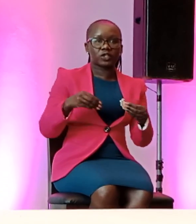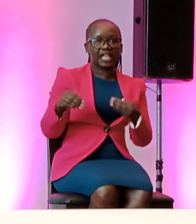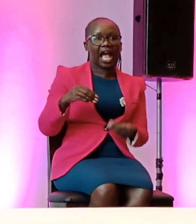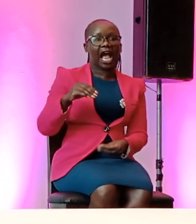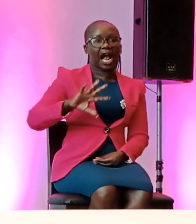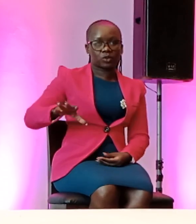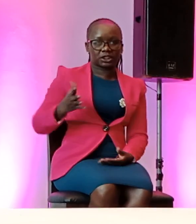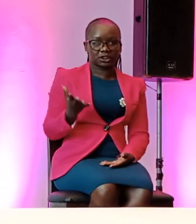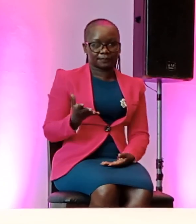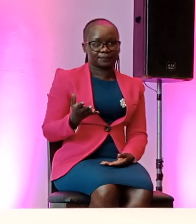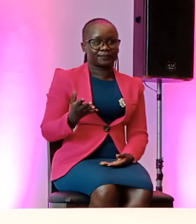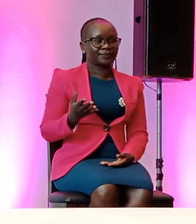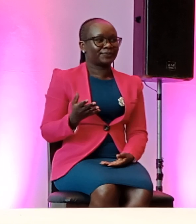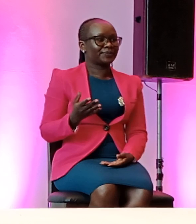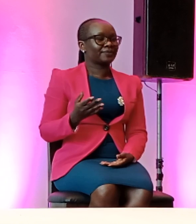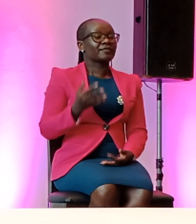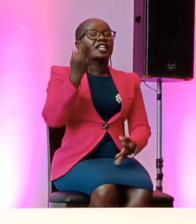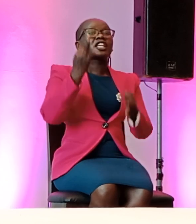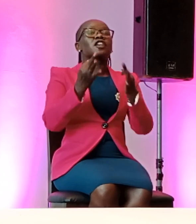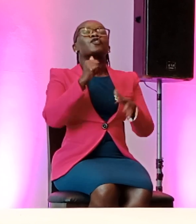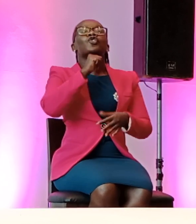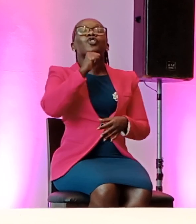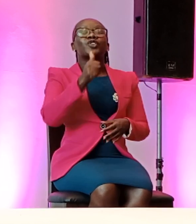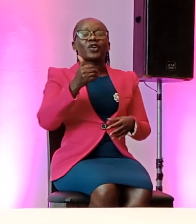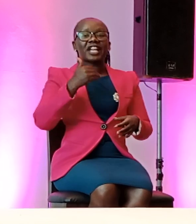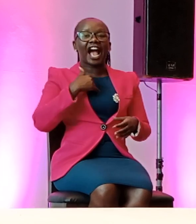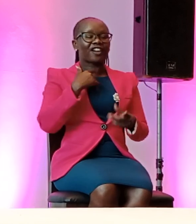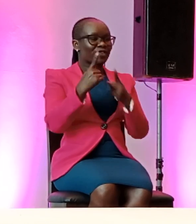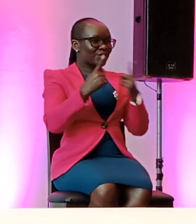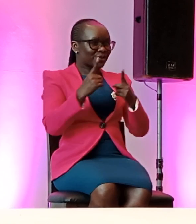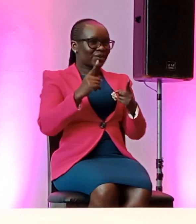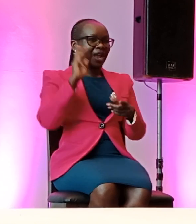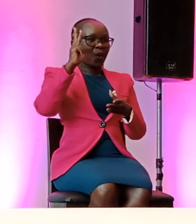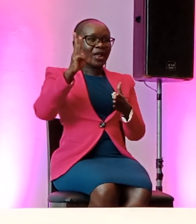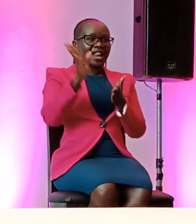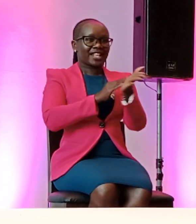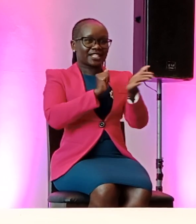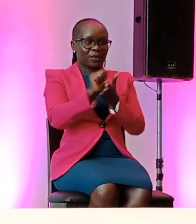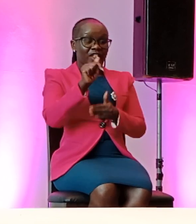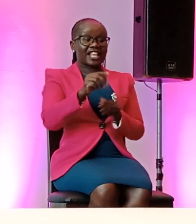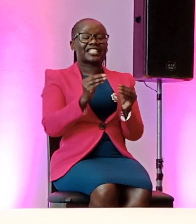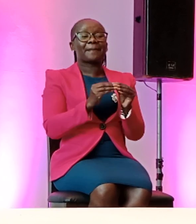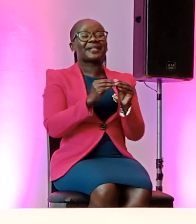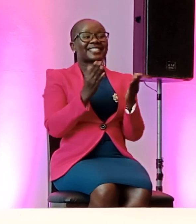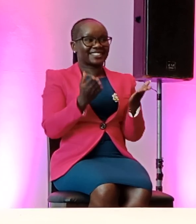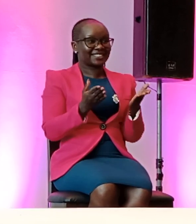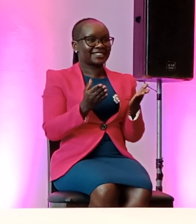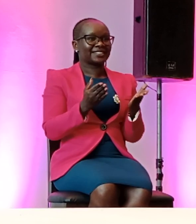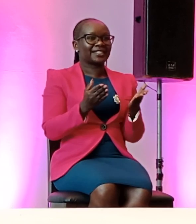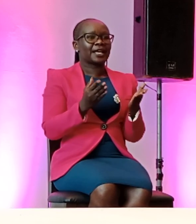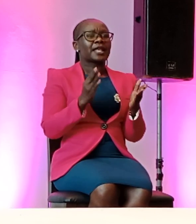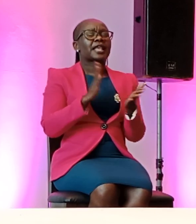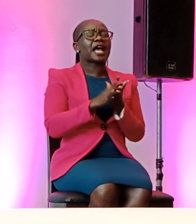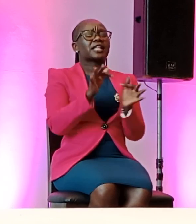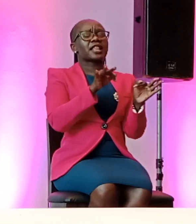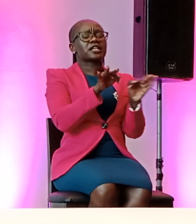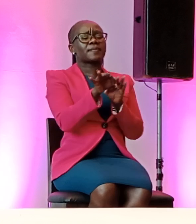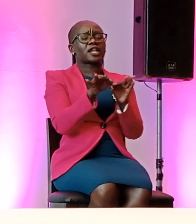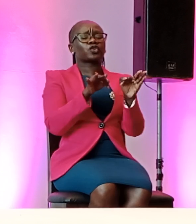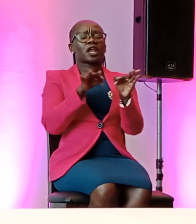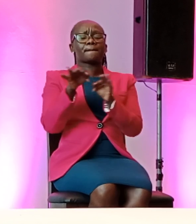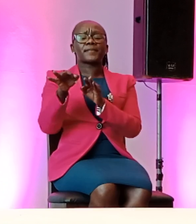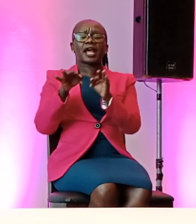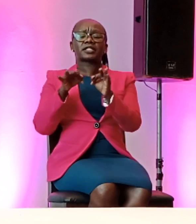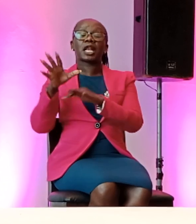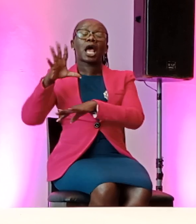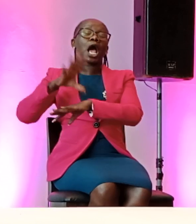down. This one, if you don't let her talk, she will spoil this meeting. Those are the definitions